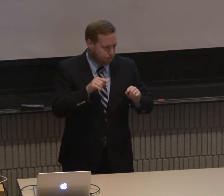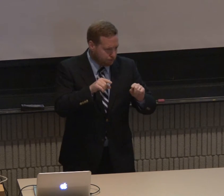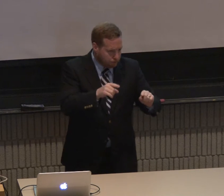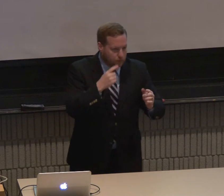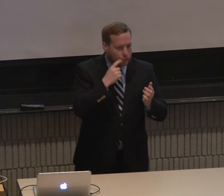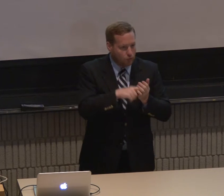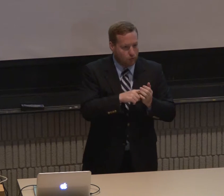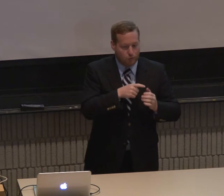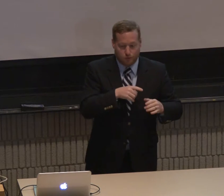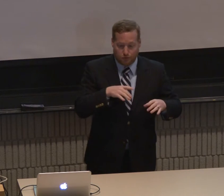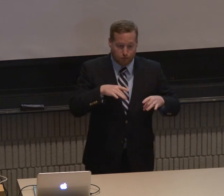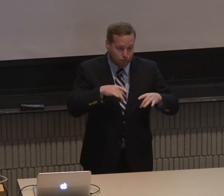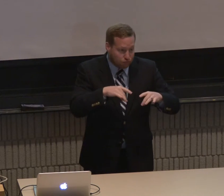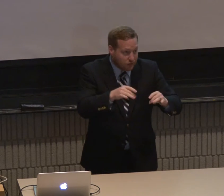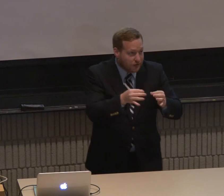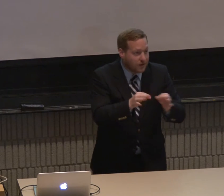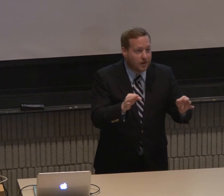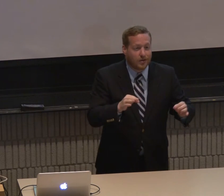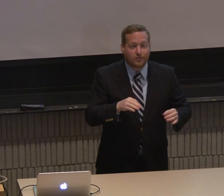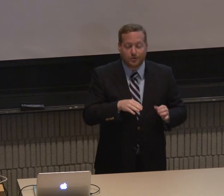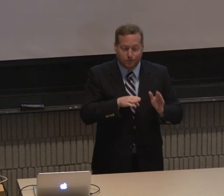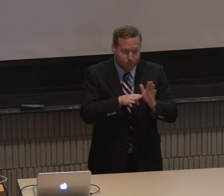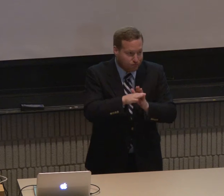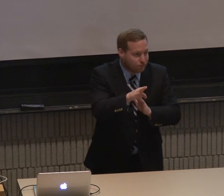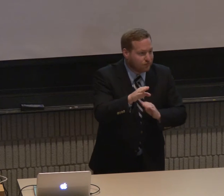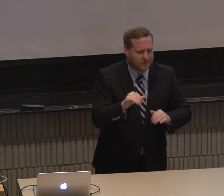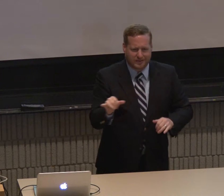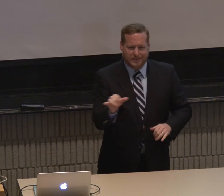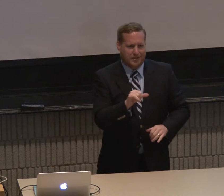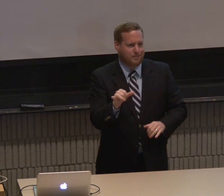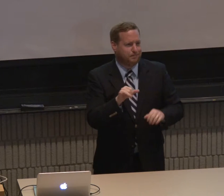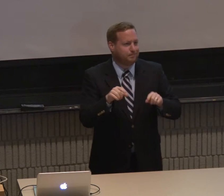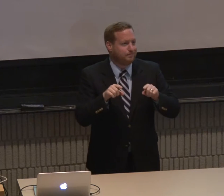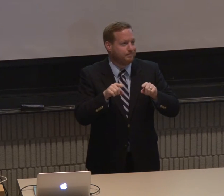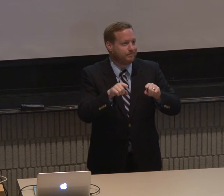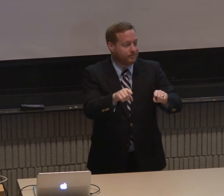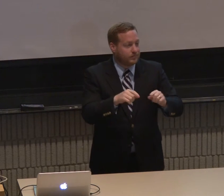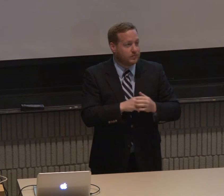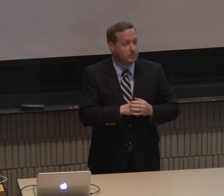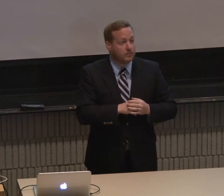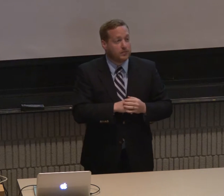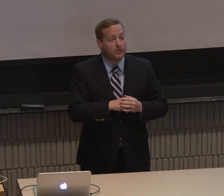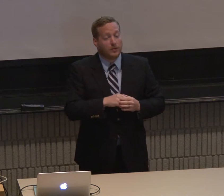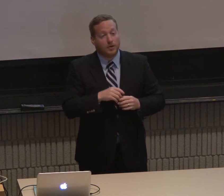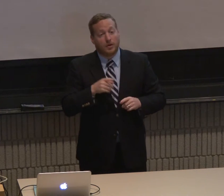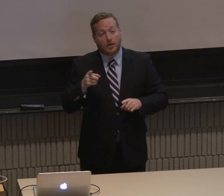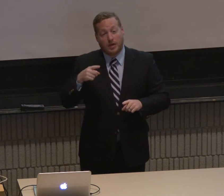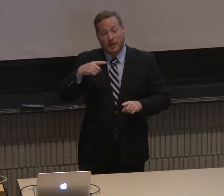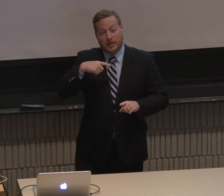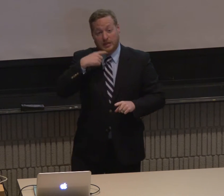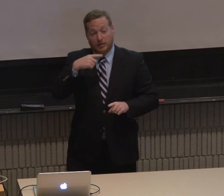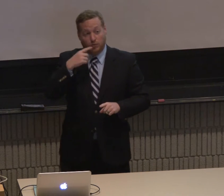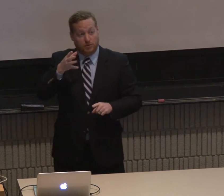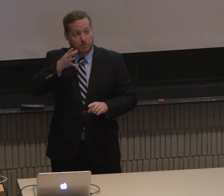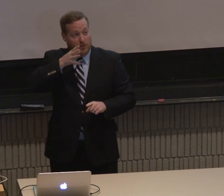true of children of deaf parents, whether they're hearing or deaf, if they have ASL to start with in their lives.